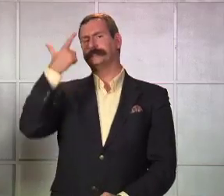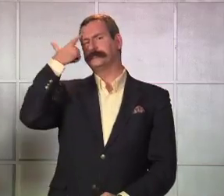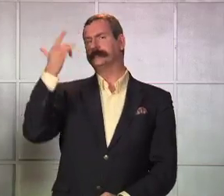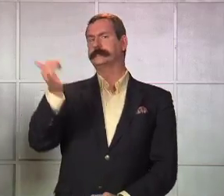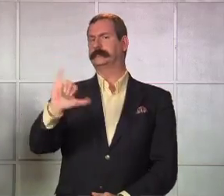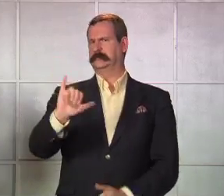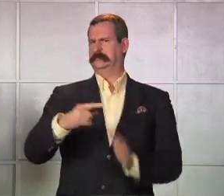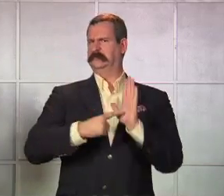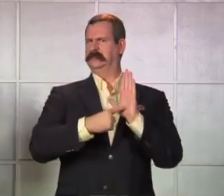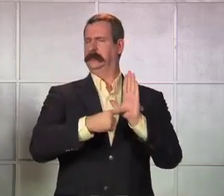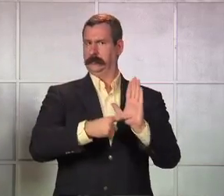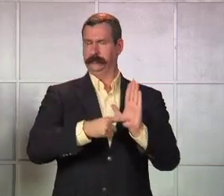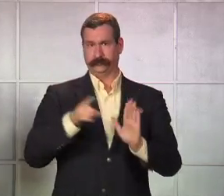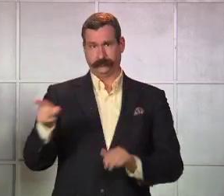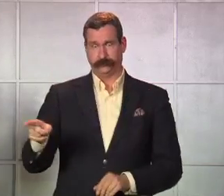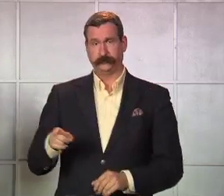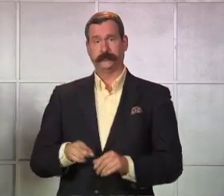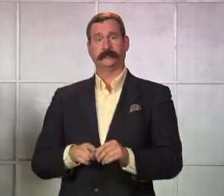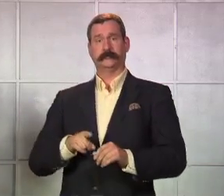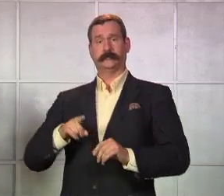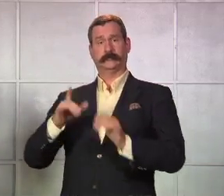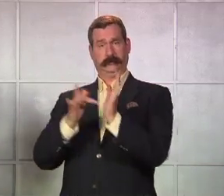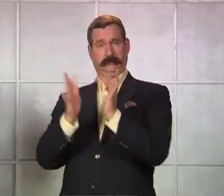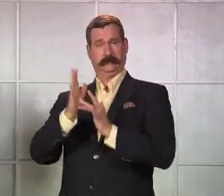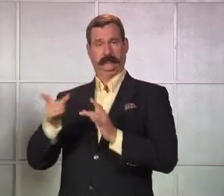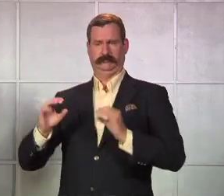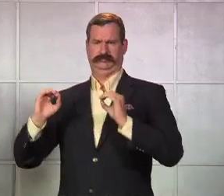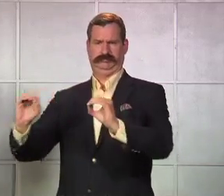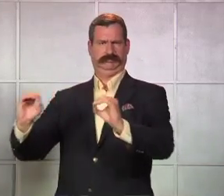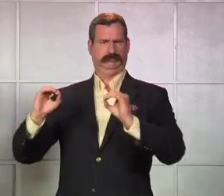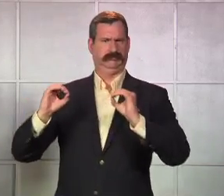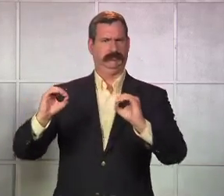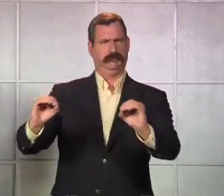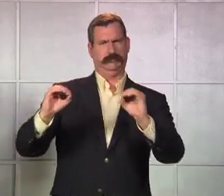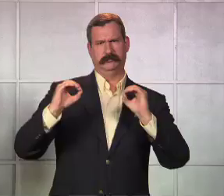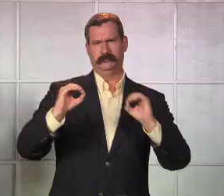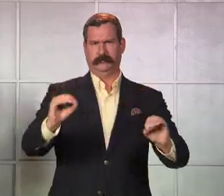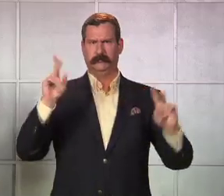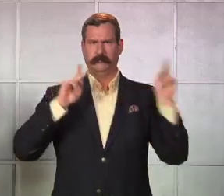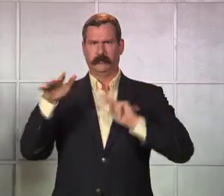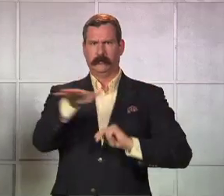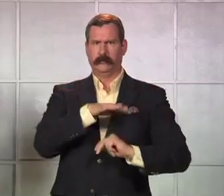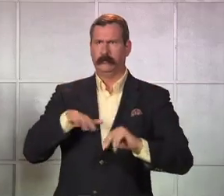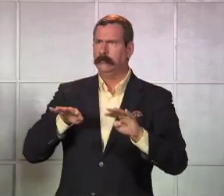An example can be found in how Jesus taught people around him.